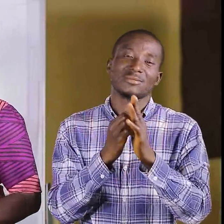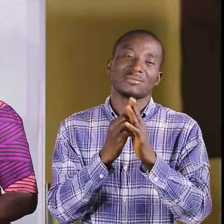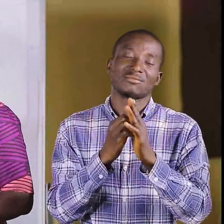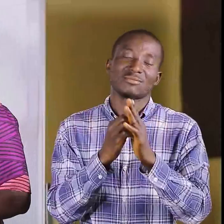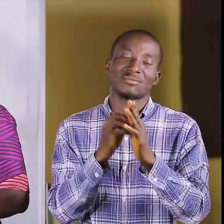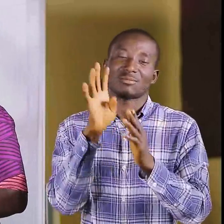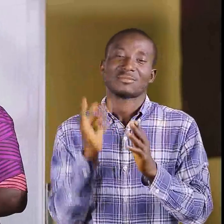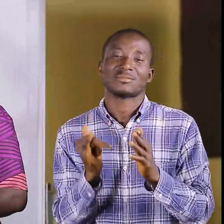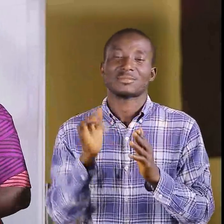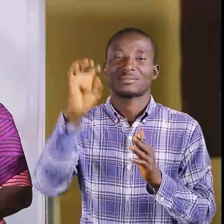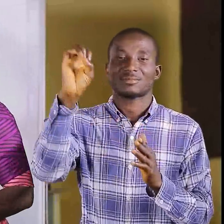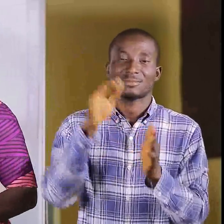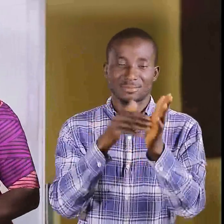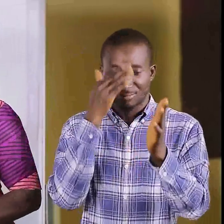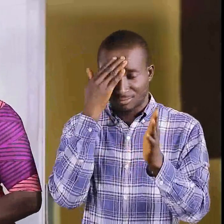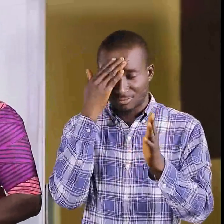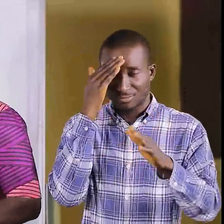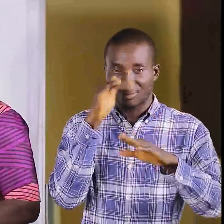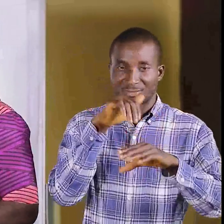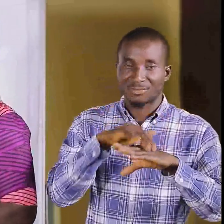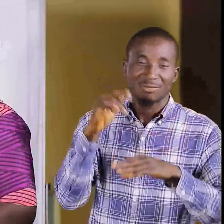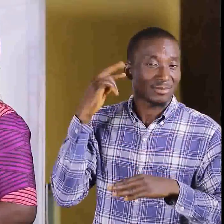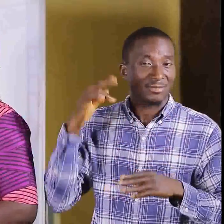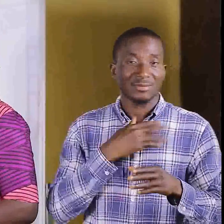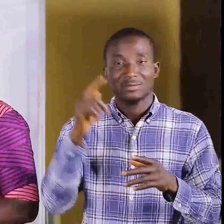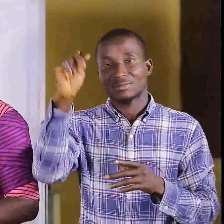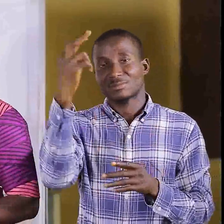State Ministry of Education on e-learning.